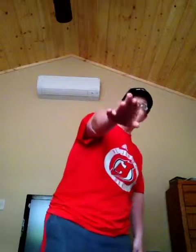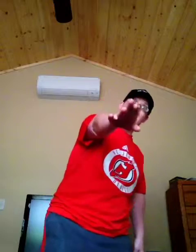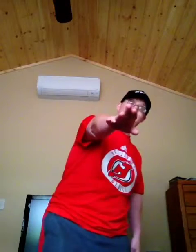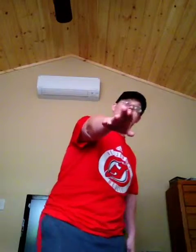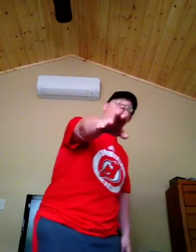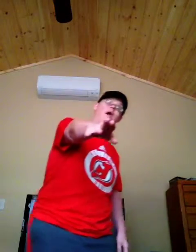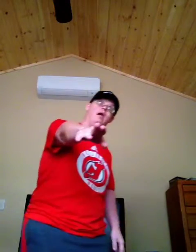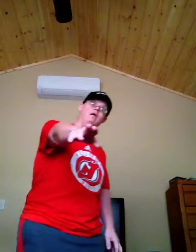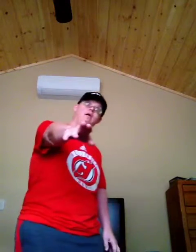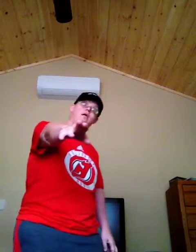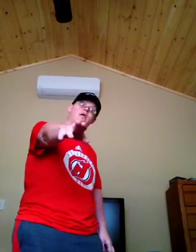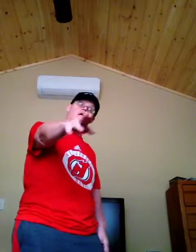Then I really wanted